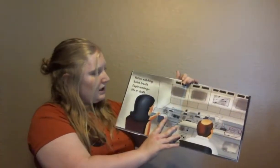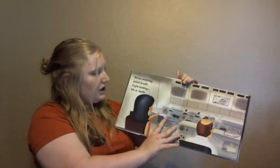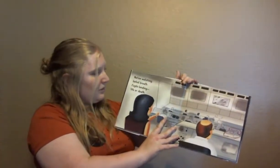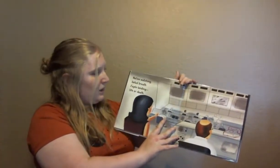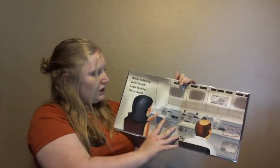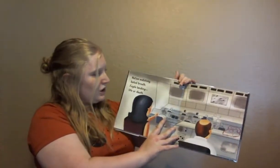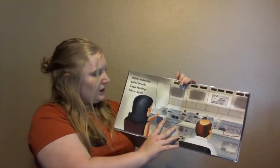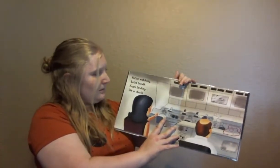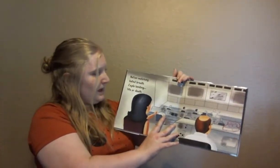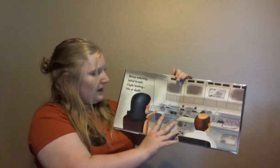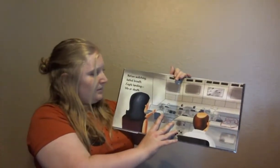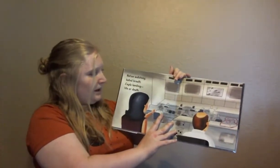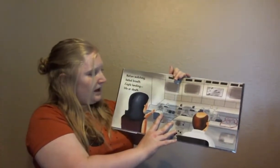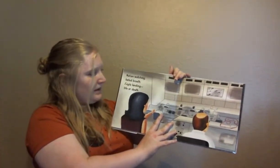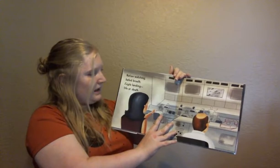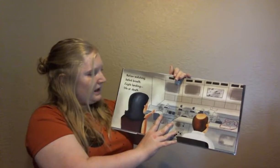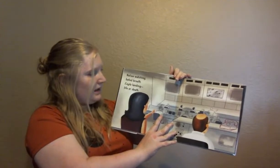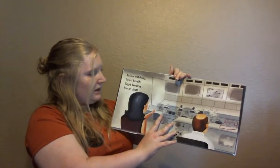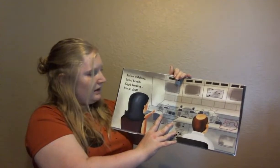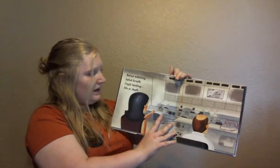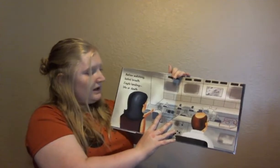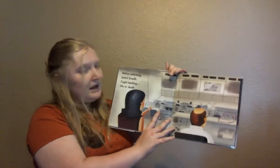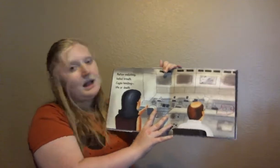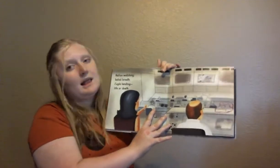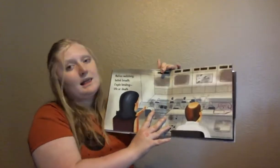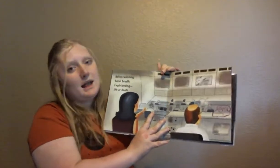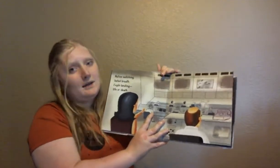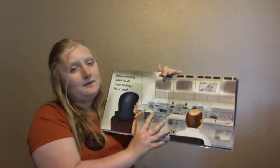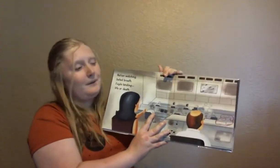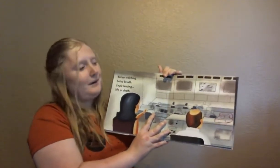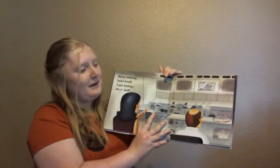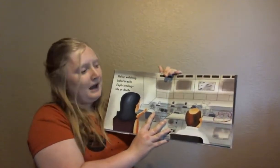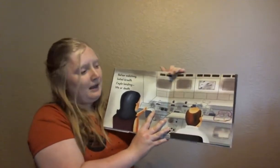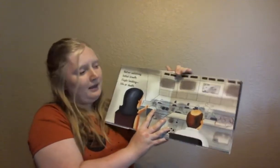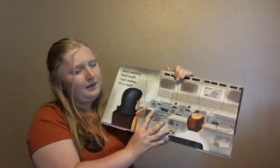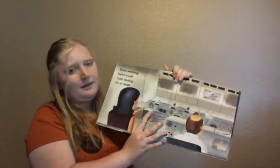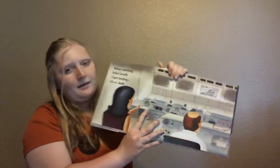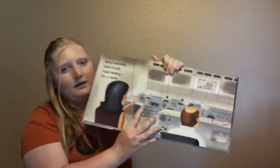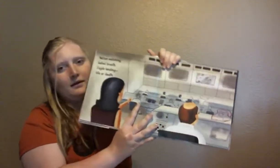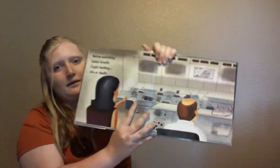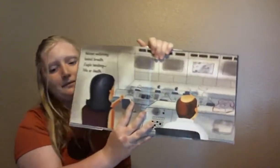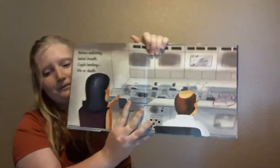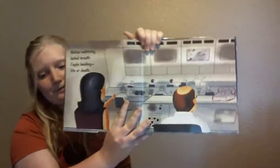Nation watching, bated breath, eagle landing, life or death.